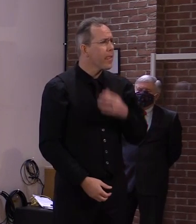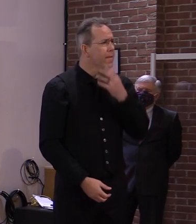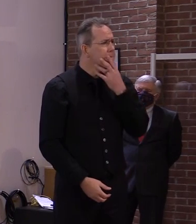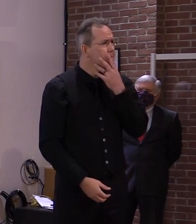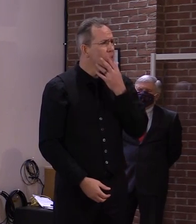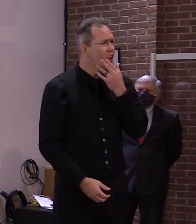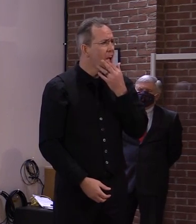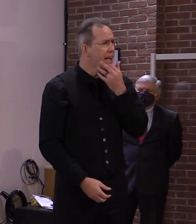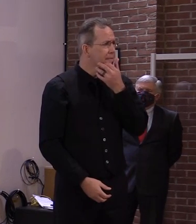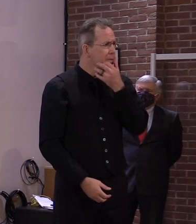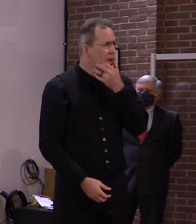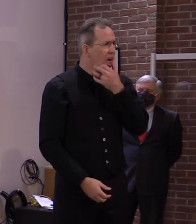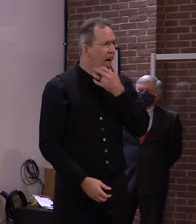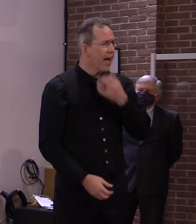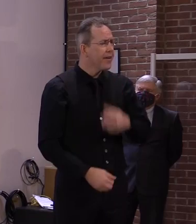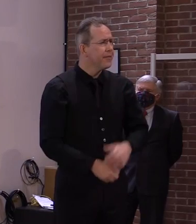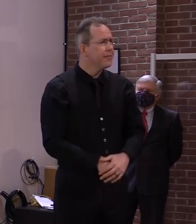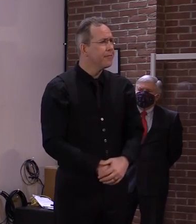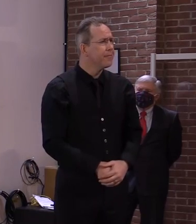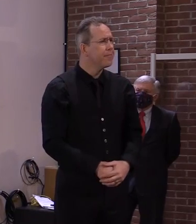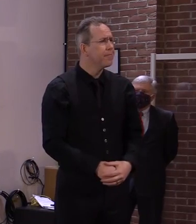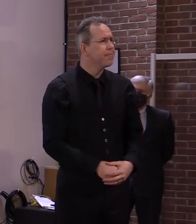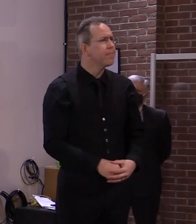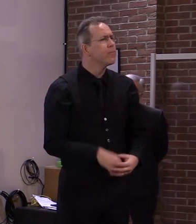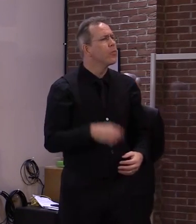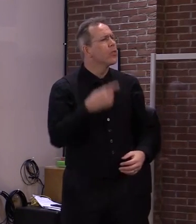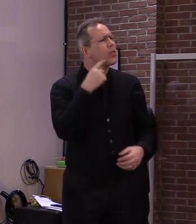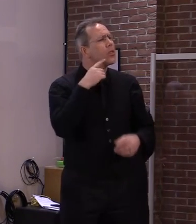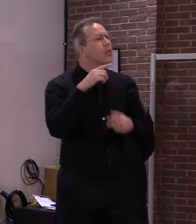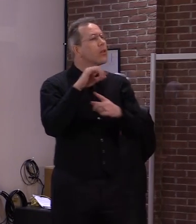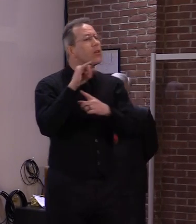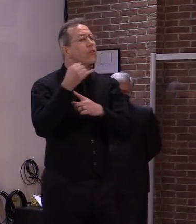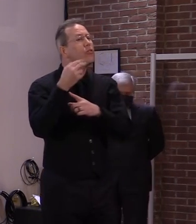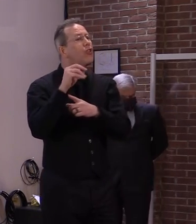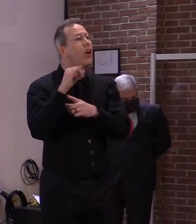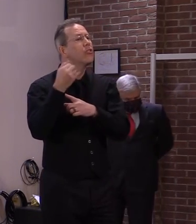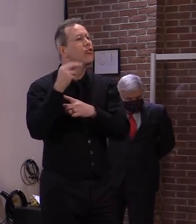doses that you mentioned? Yeah, you heard Vermont is going to get it today. So we were, last week,